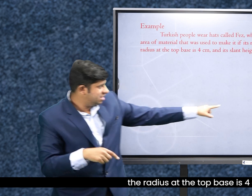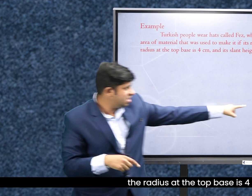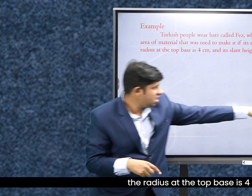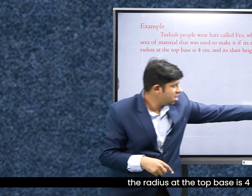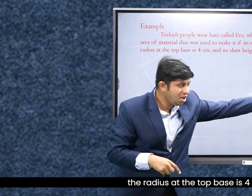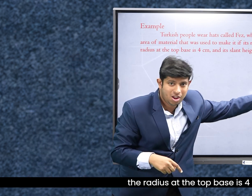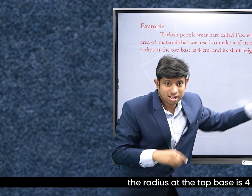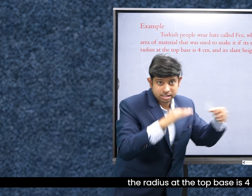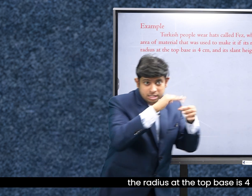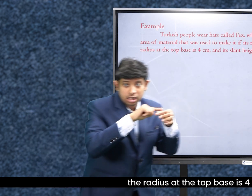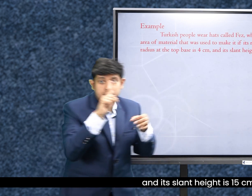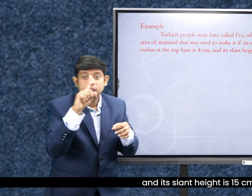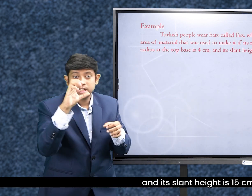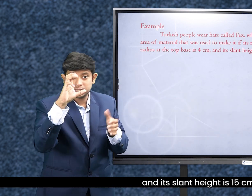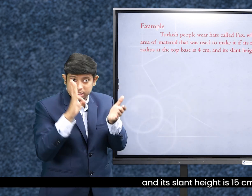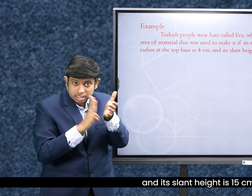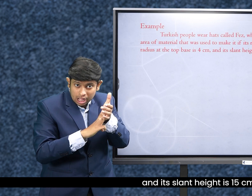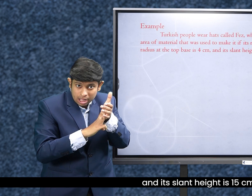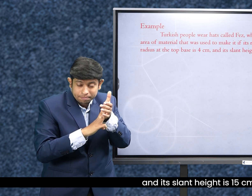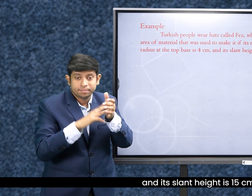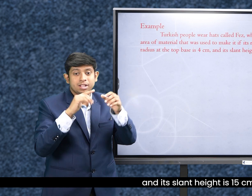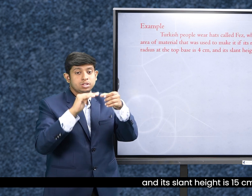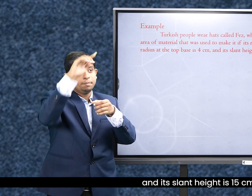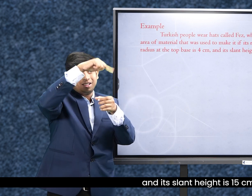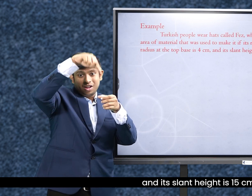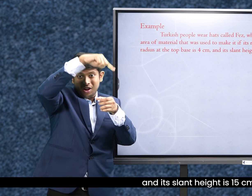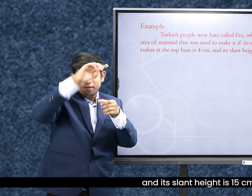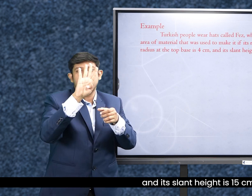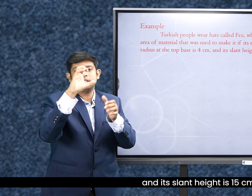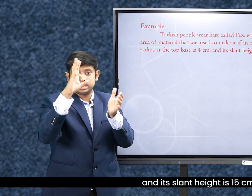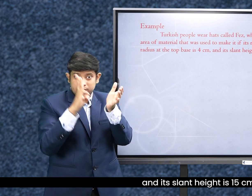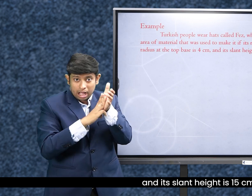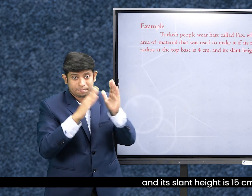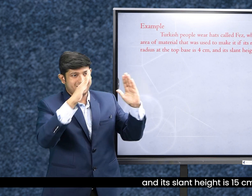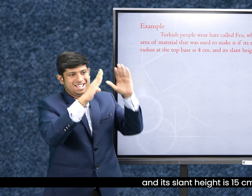is 4 cm and its slant height is 15 cm.